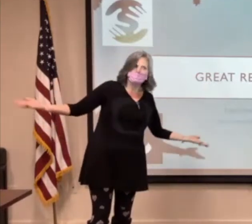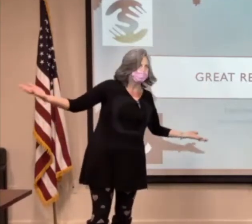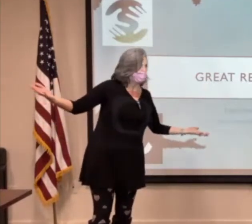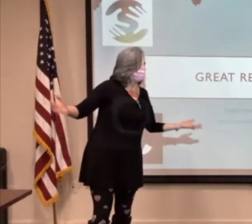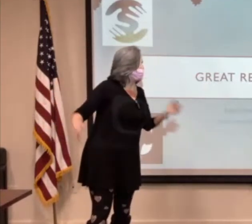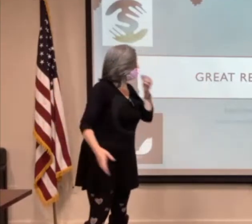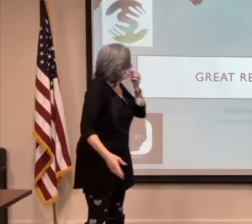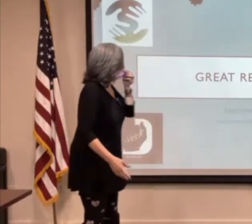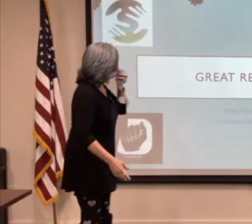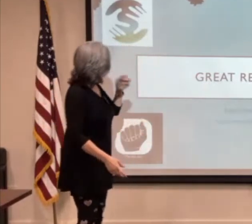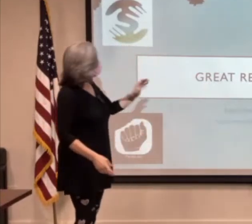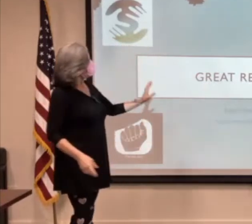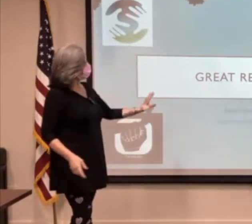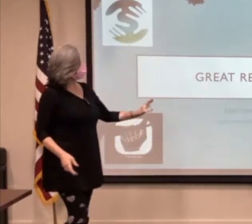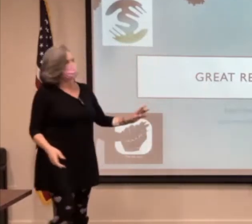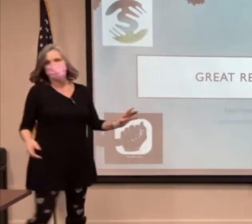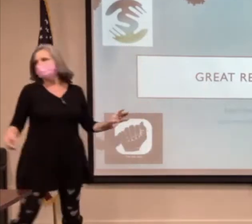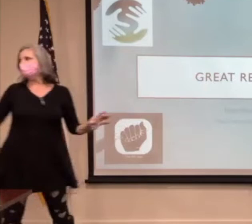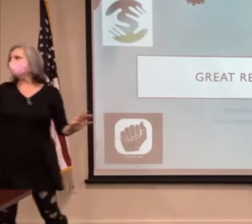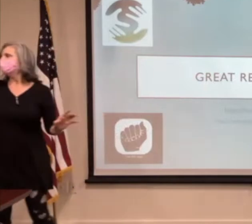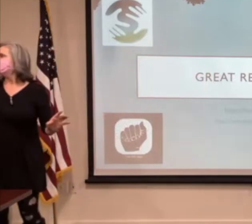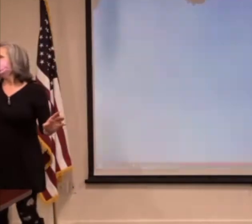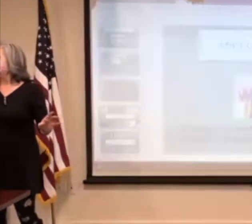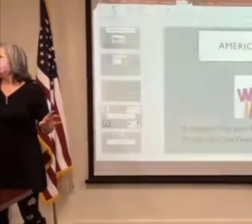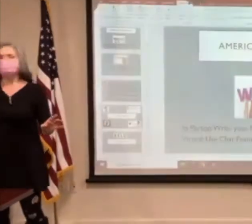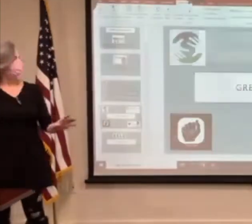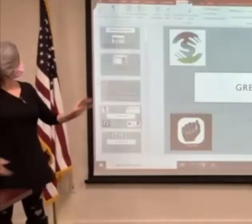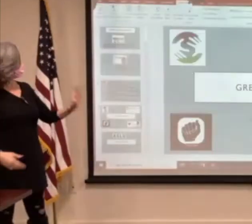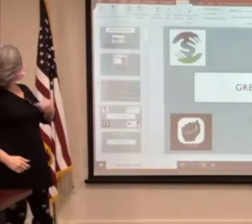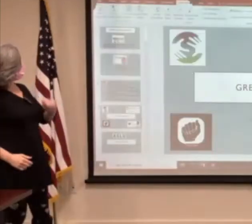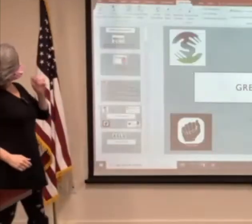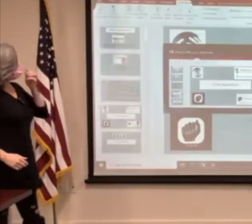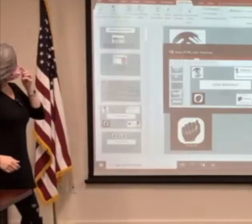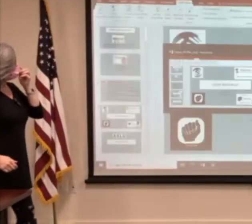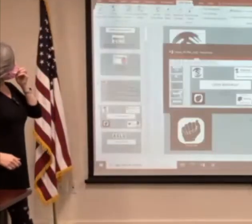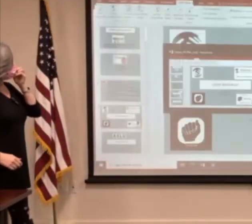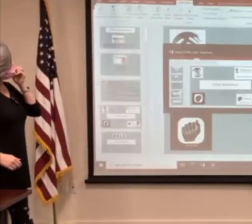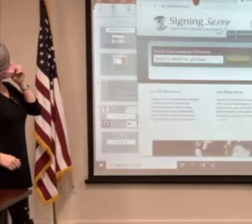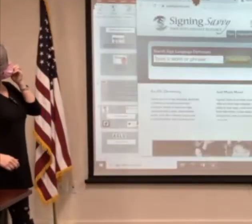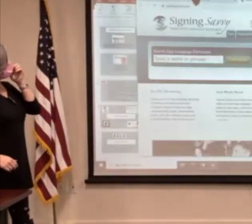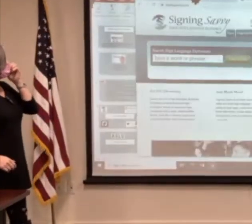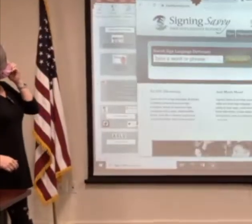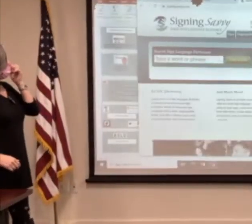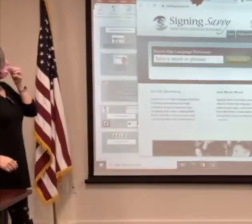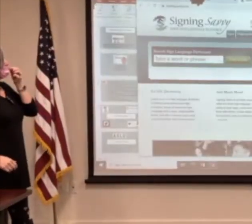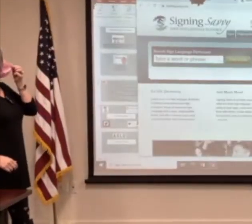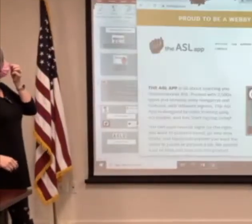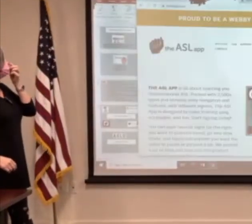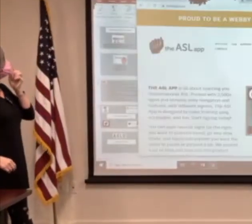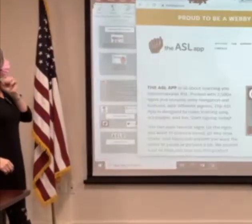only have me for 30 minutes. So I'm going to ask, yep, Jessica, to click on whichever one she has. Okay, so this one's